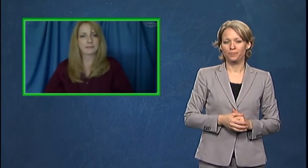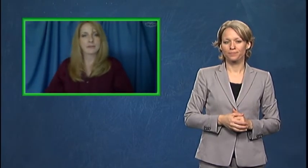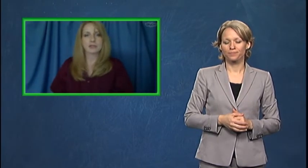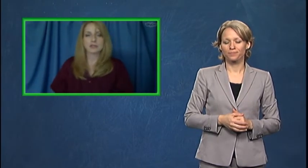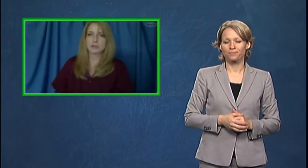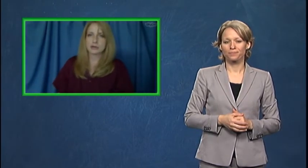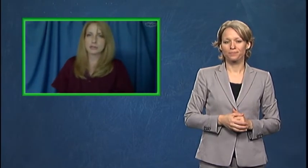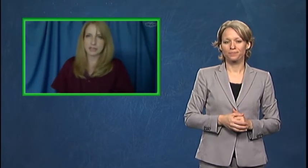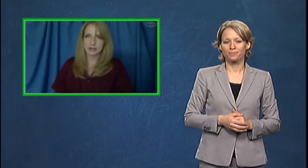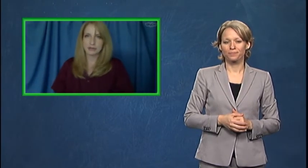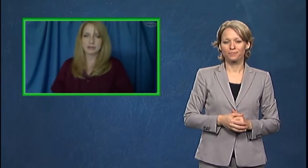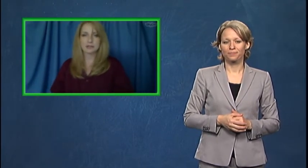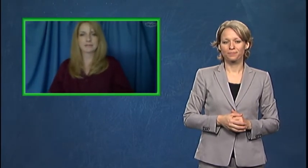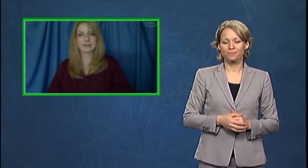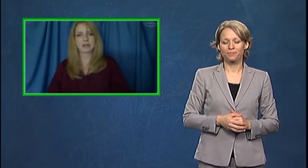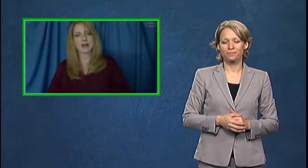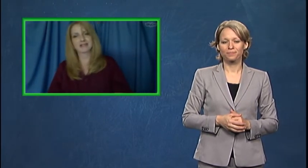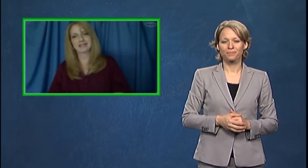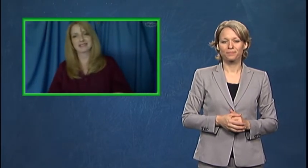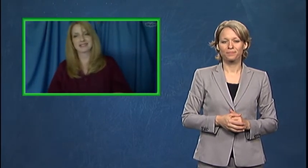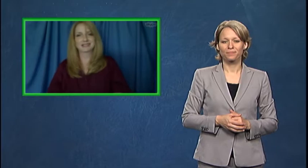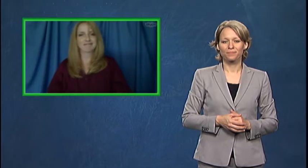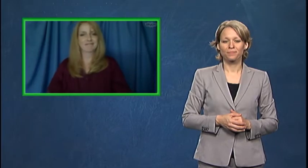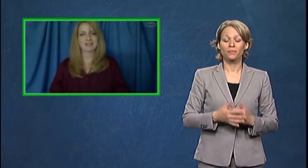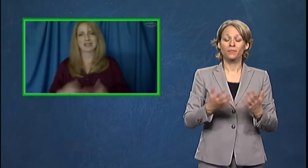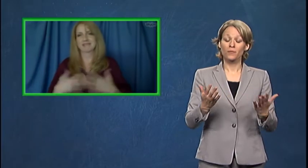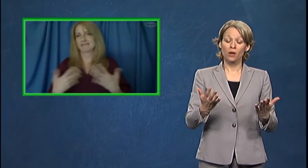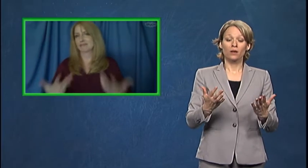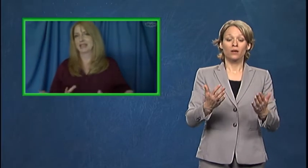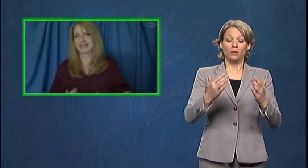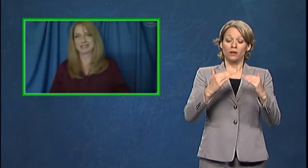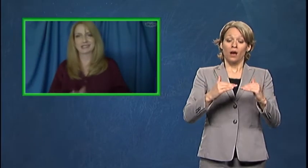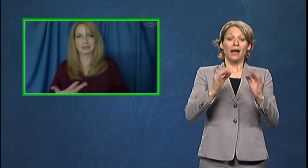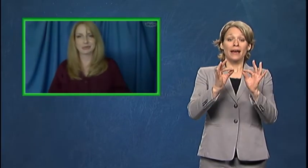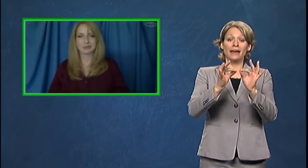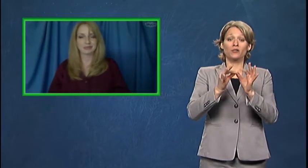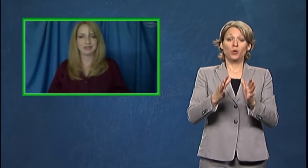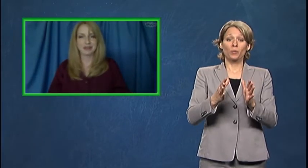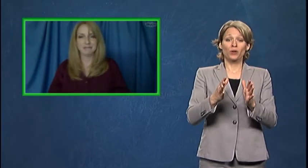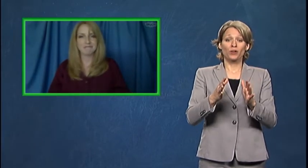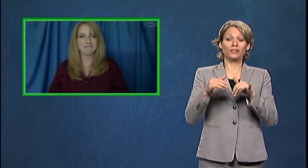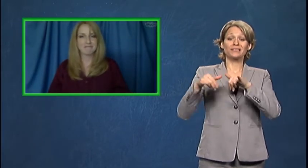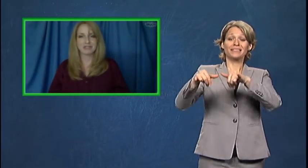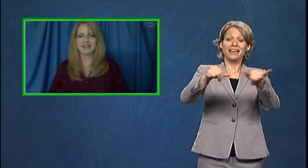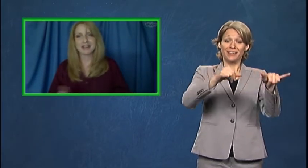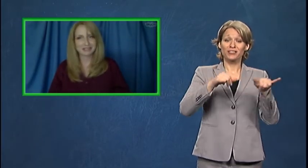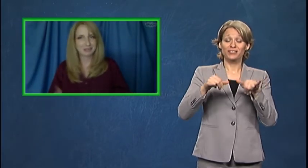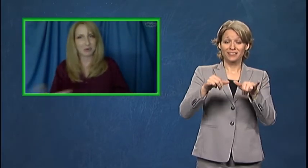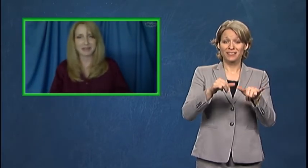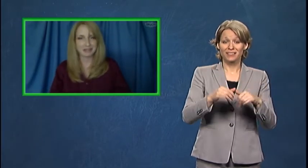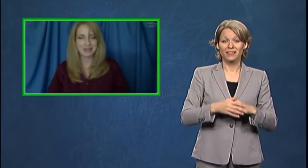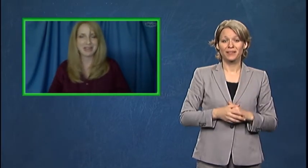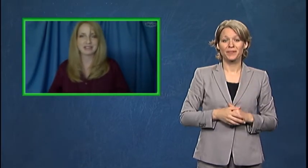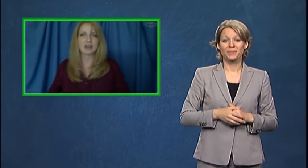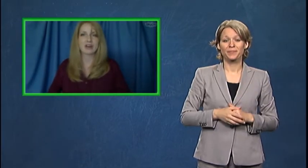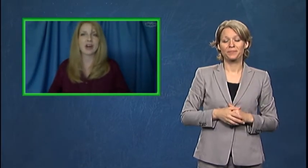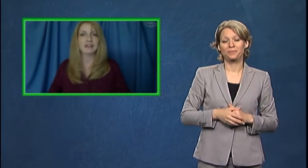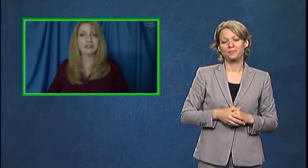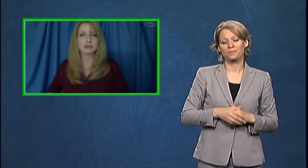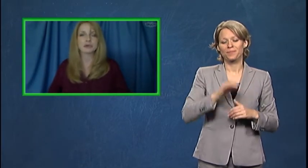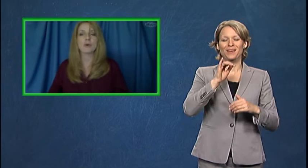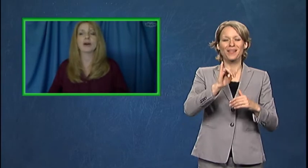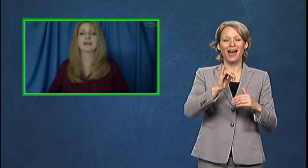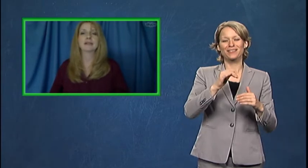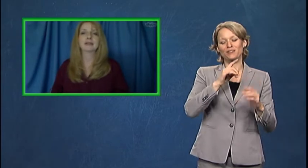Okay, interpreter standards. A lot of this relates to the next point I make. It's all kind